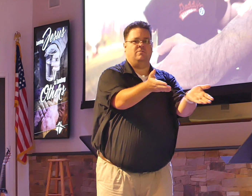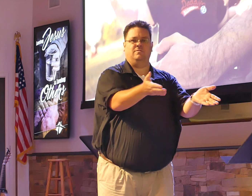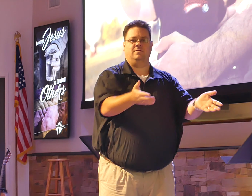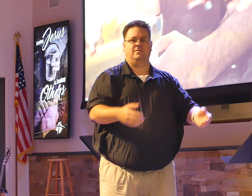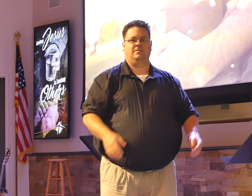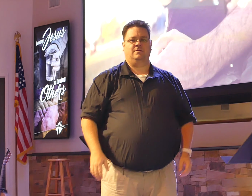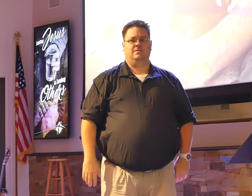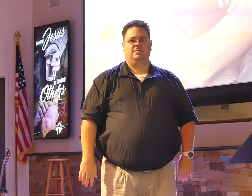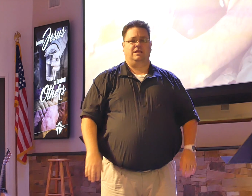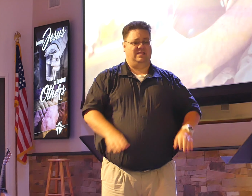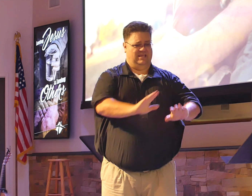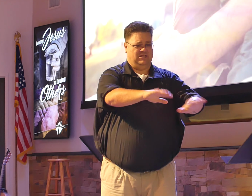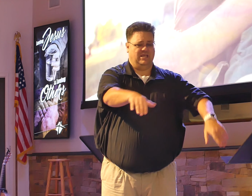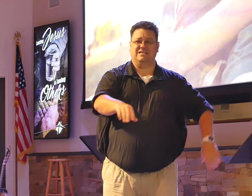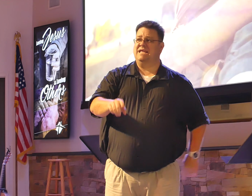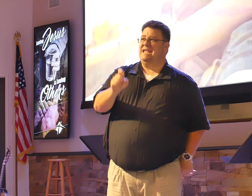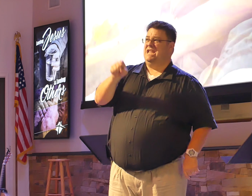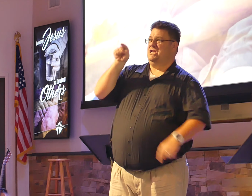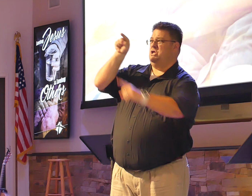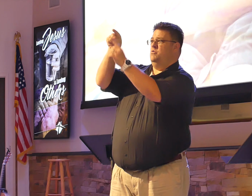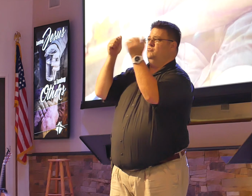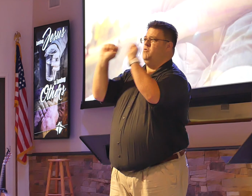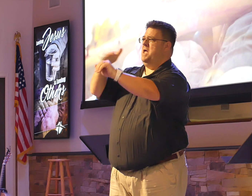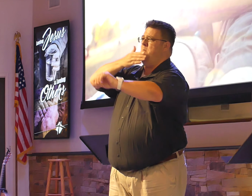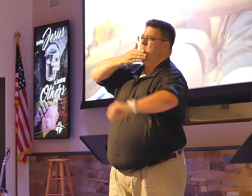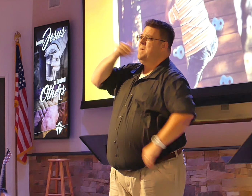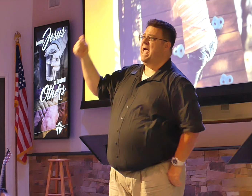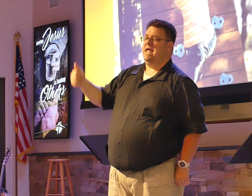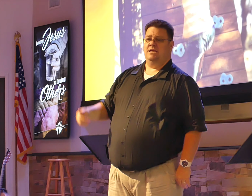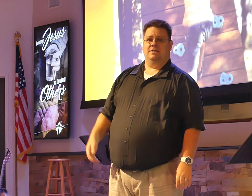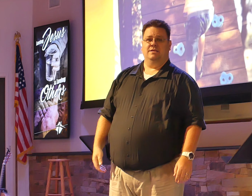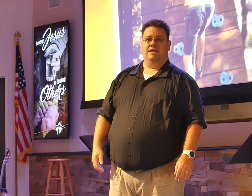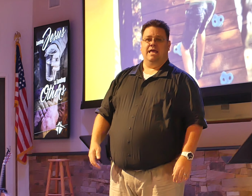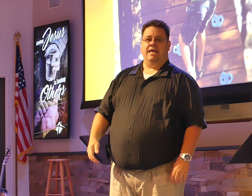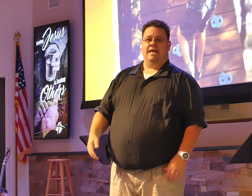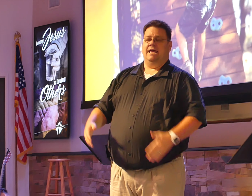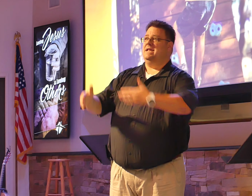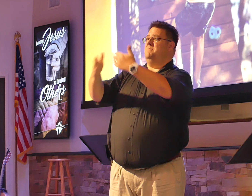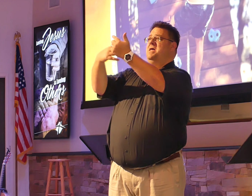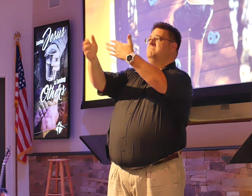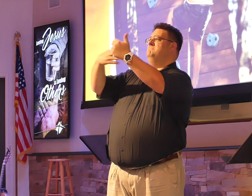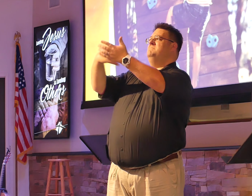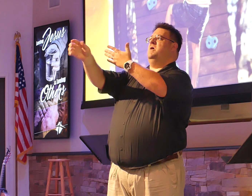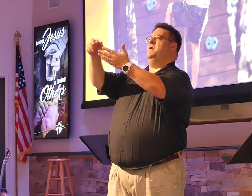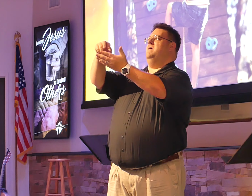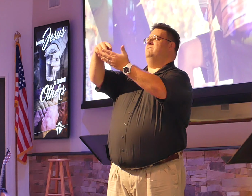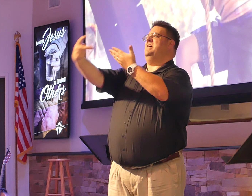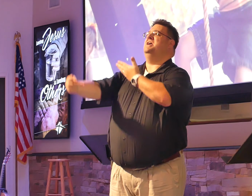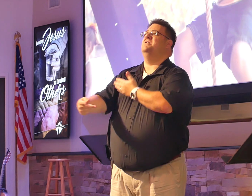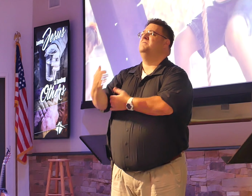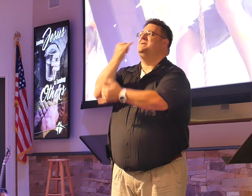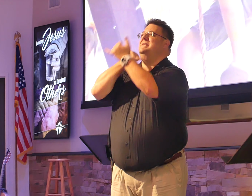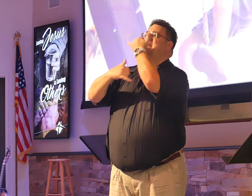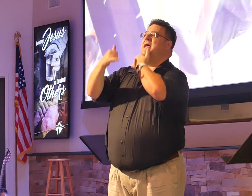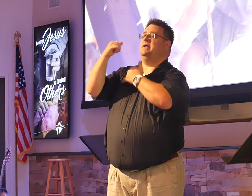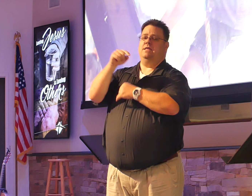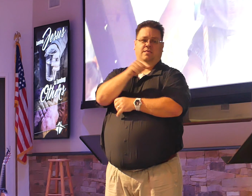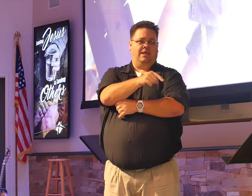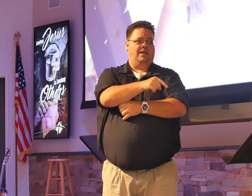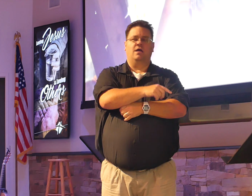They need you to try your very best. And even if you fail, they need to see you rise up again.